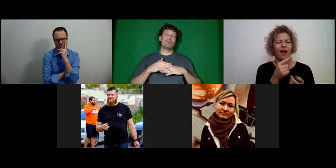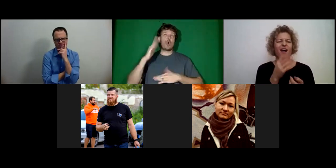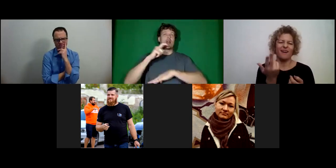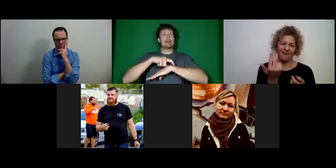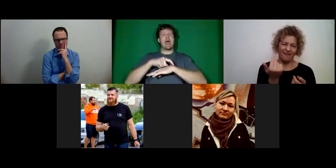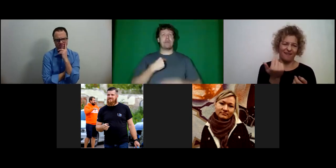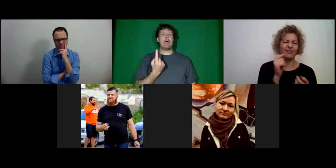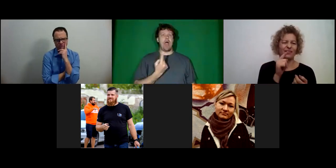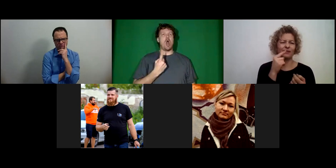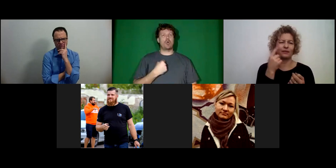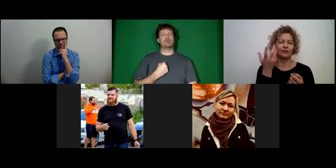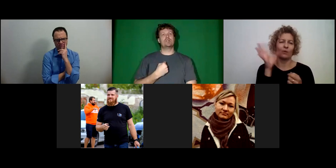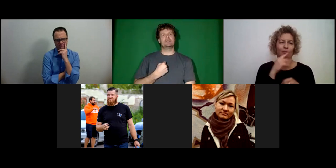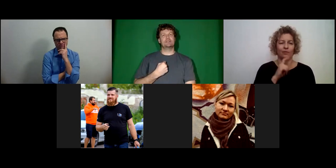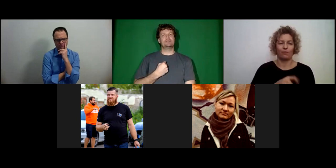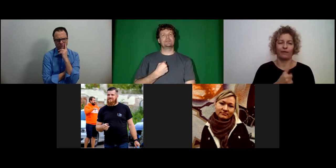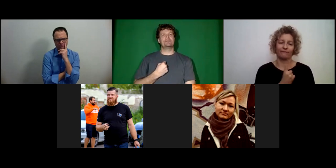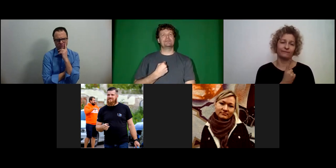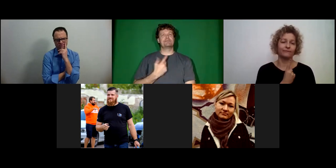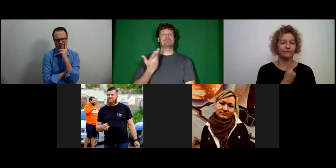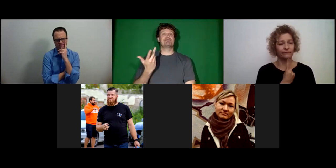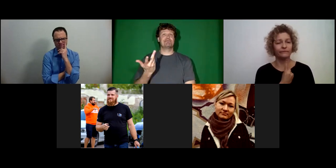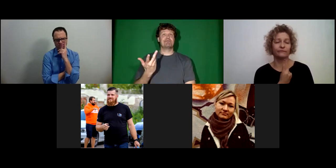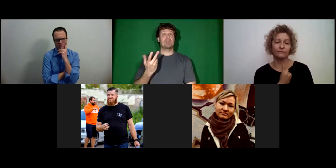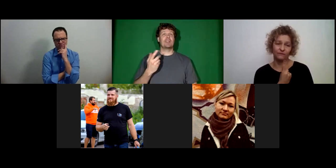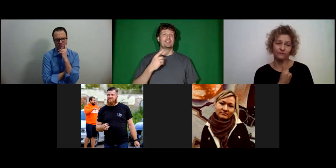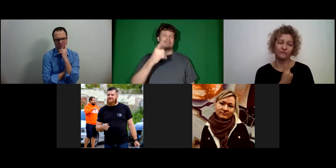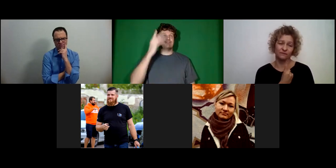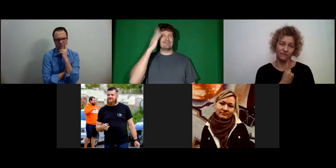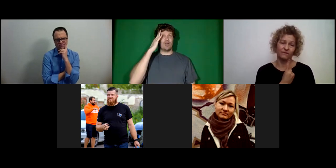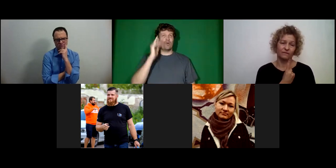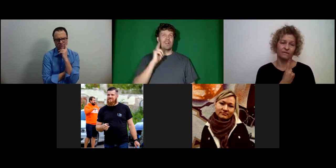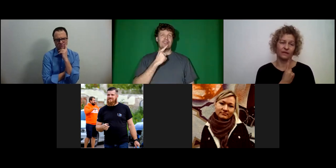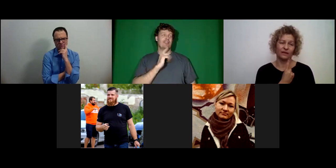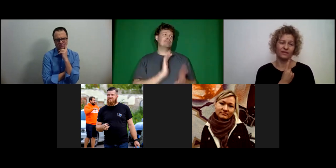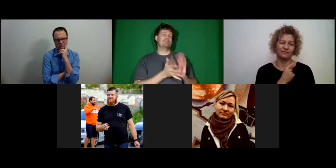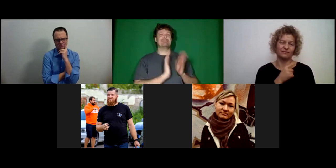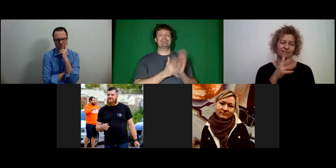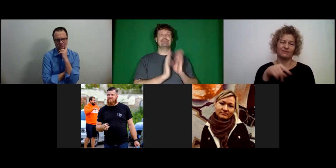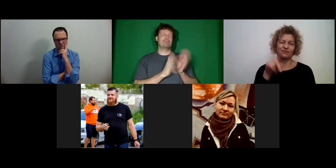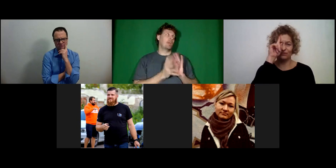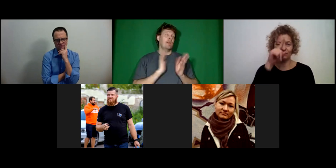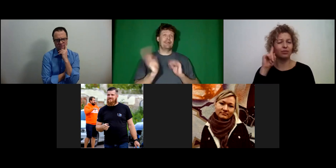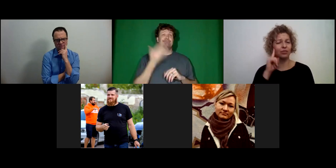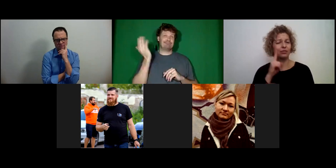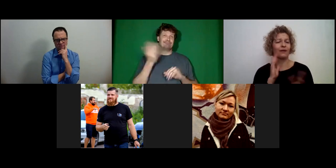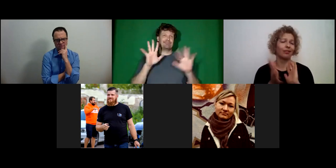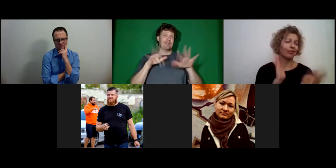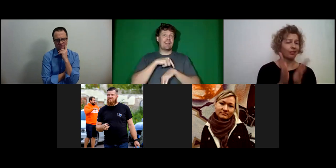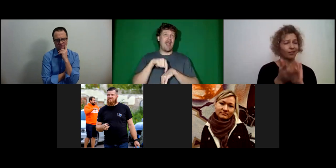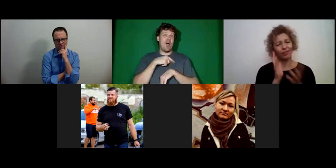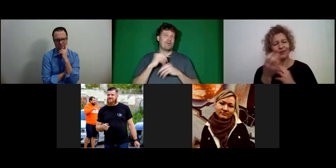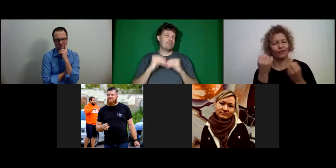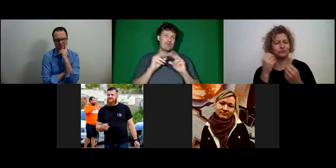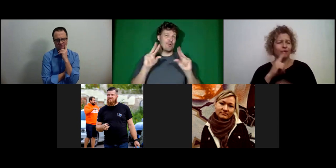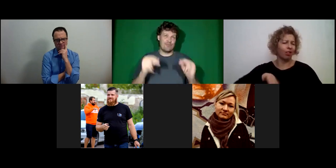and felt you couldn't communicate with the people surrounding you? Honestly, many times I'm alone because